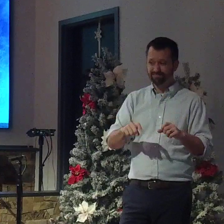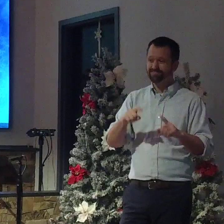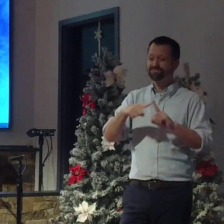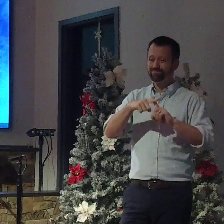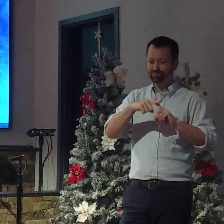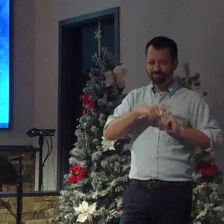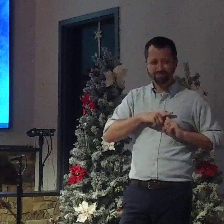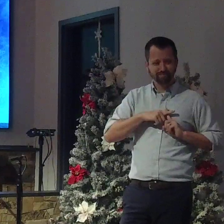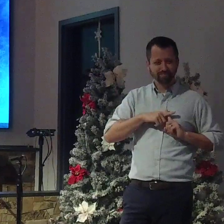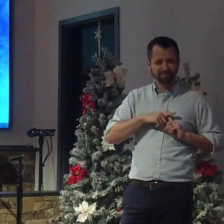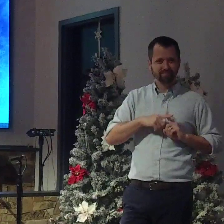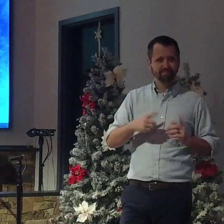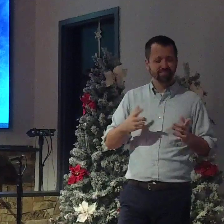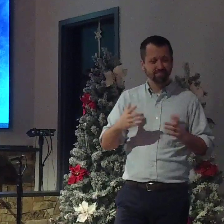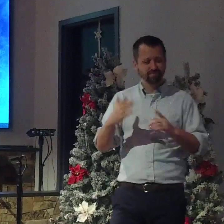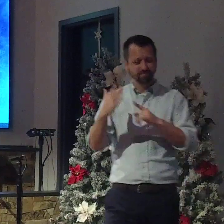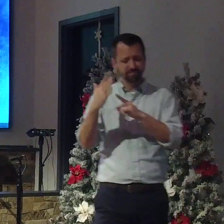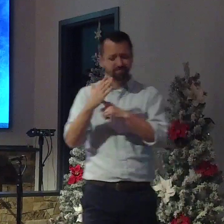guys.